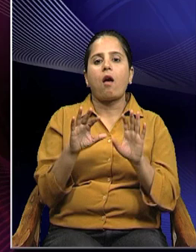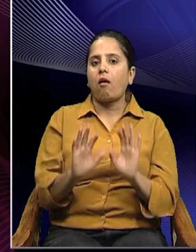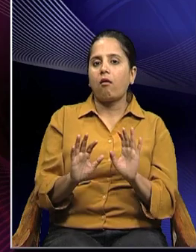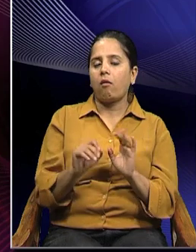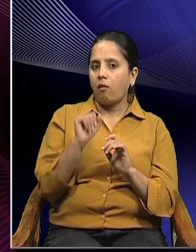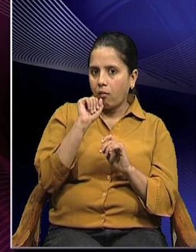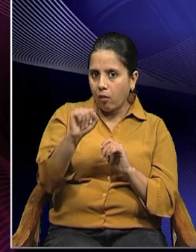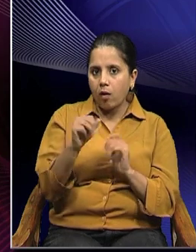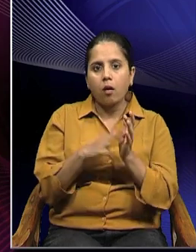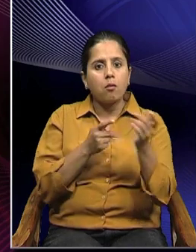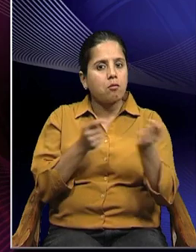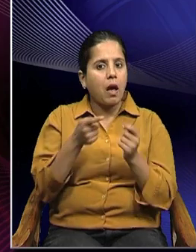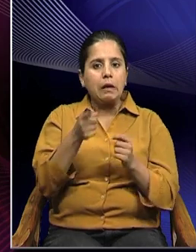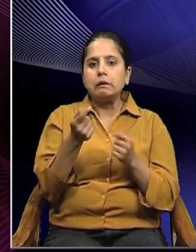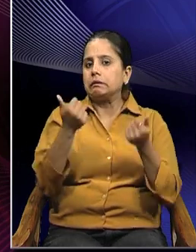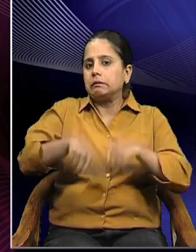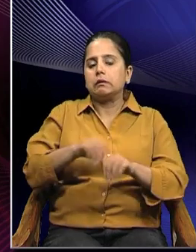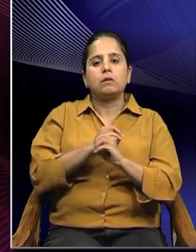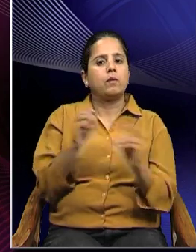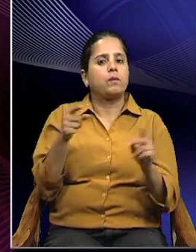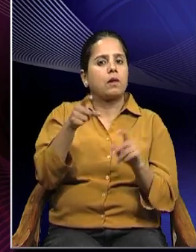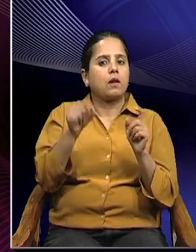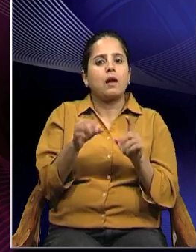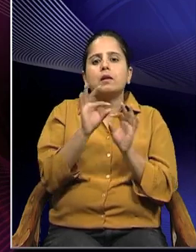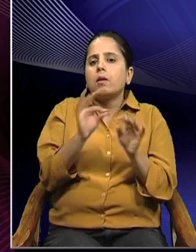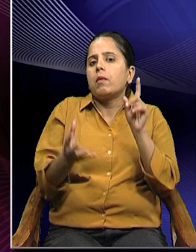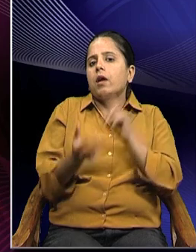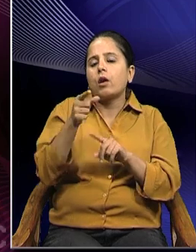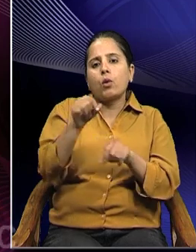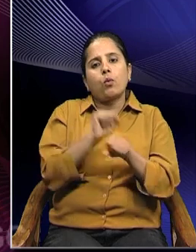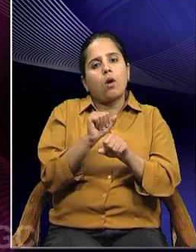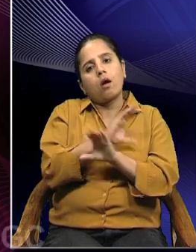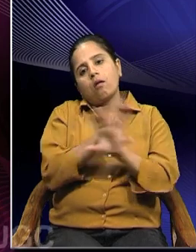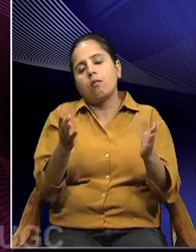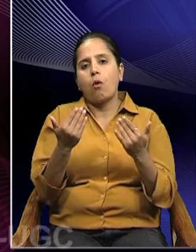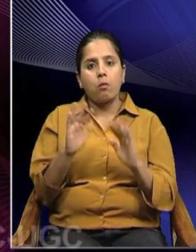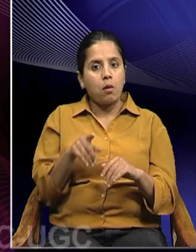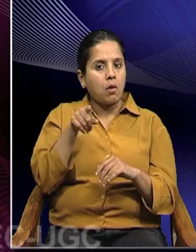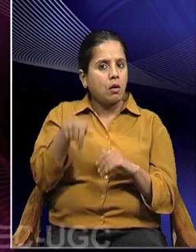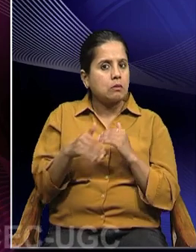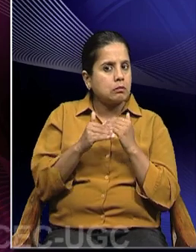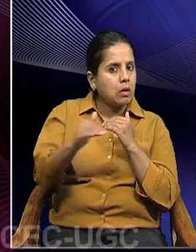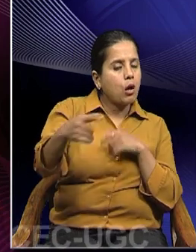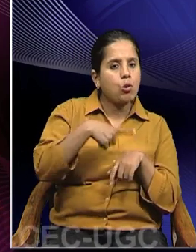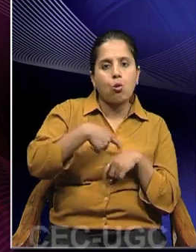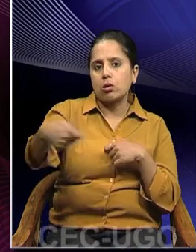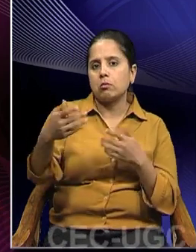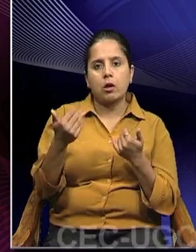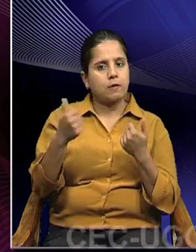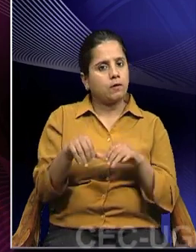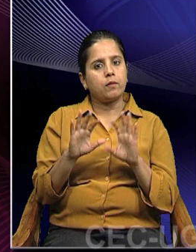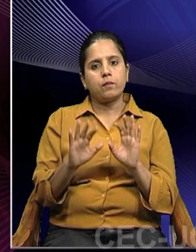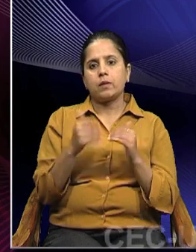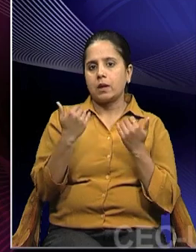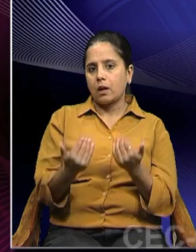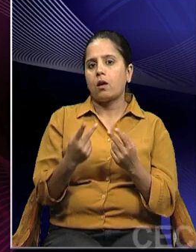leadership or management cannot be effective. They can simply get their work done, but they cannot sustain for long. So, here comes